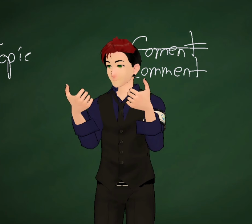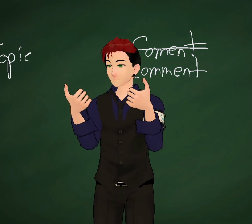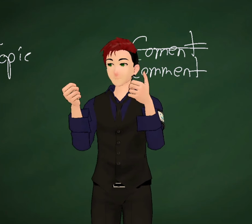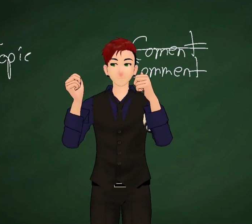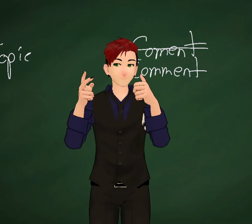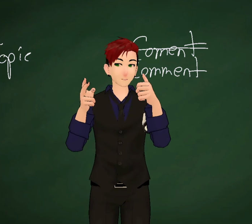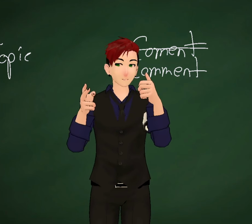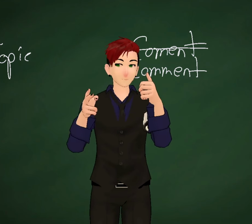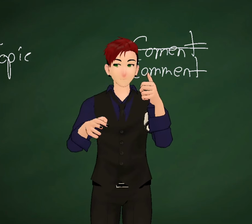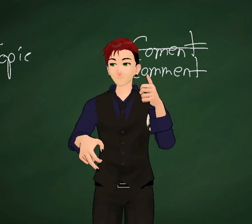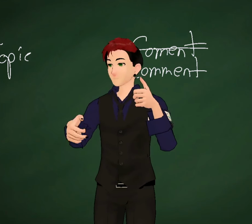Okay.